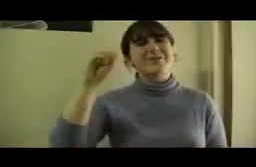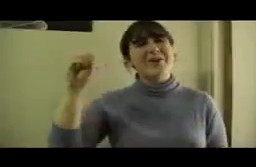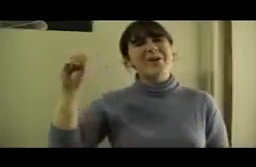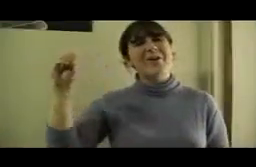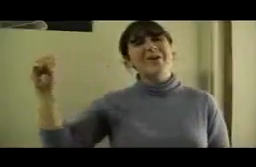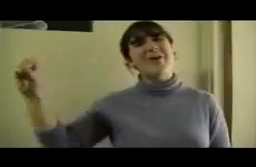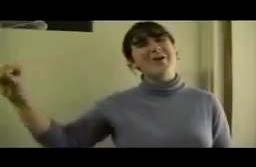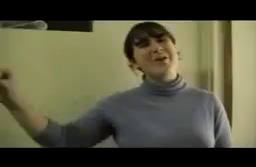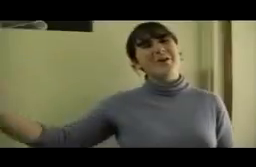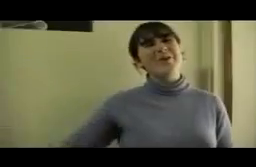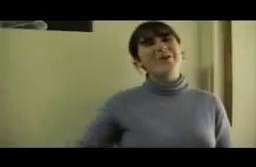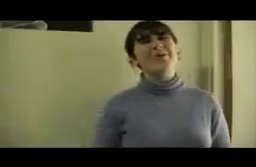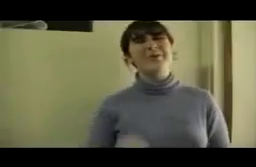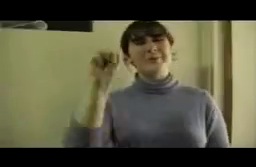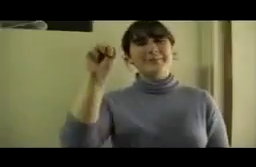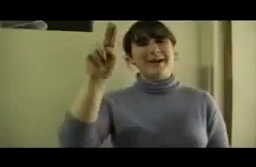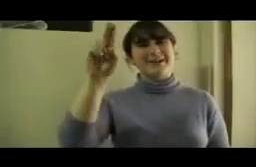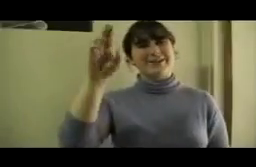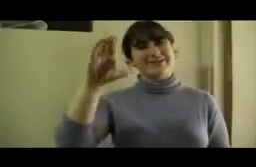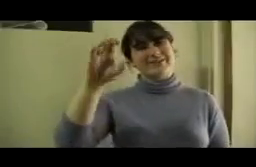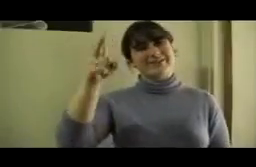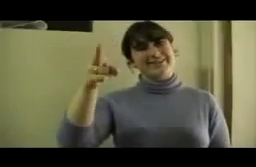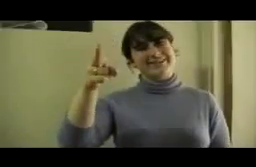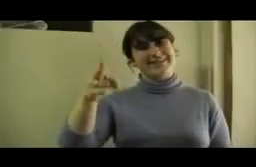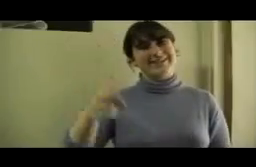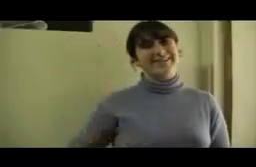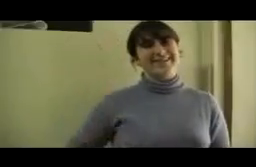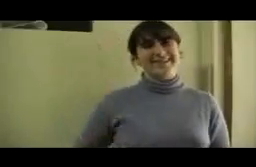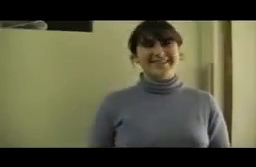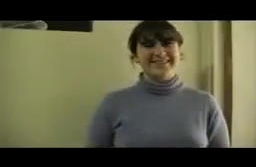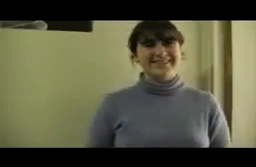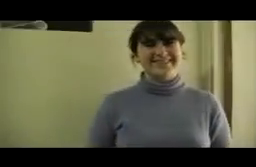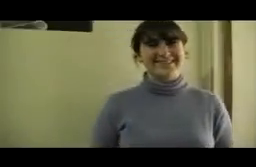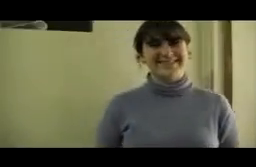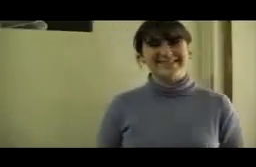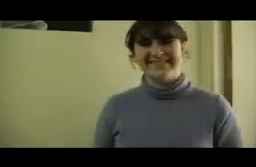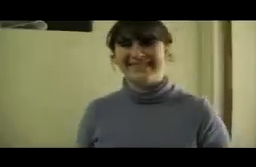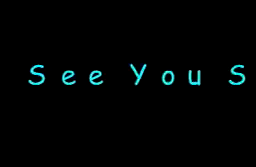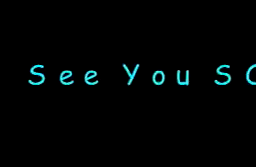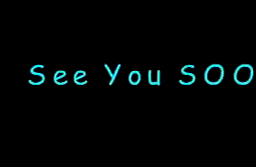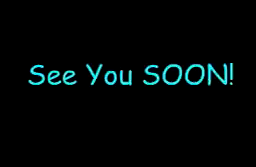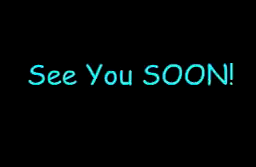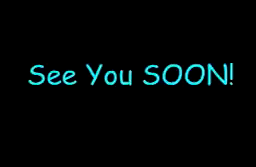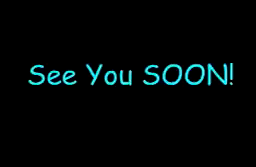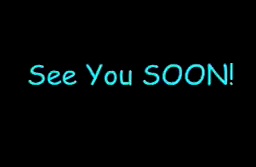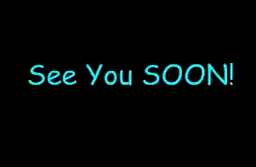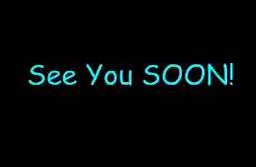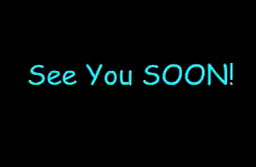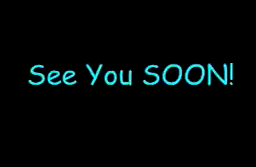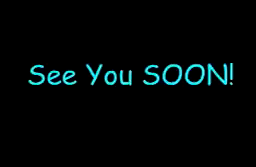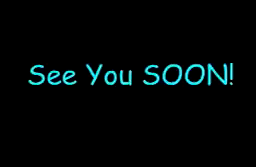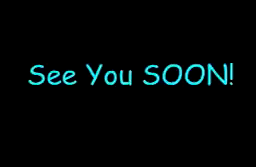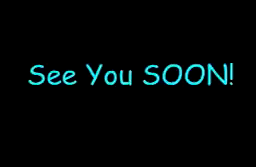so much. I love you so